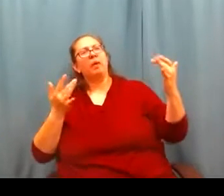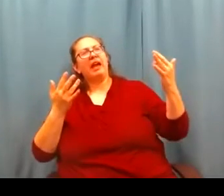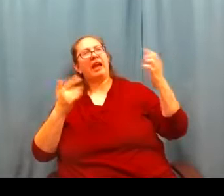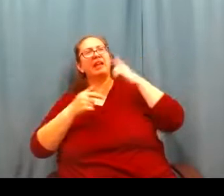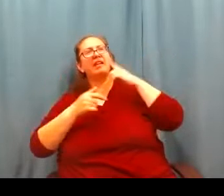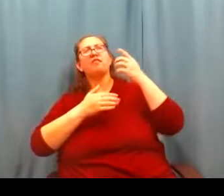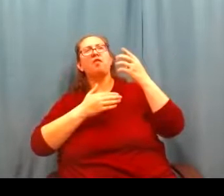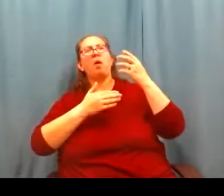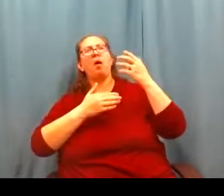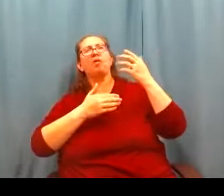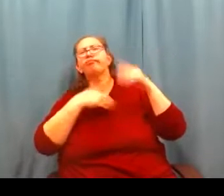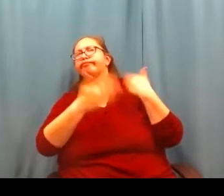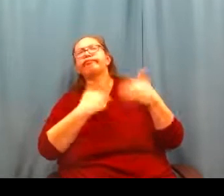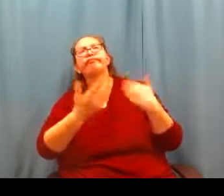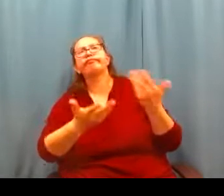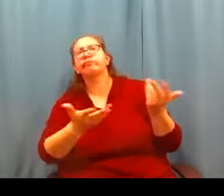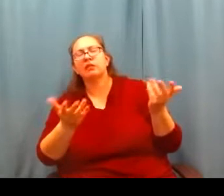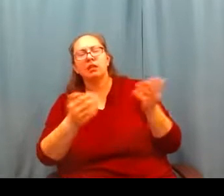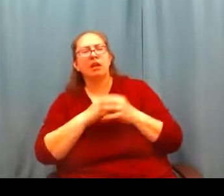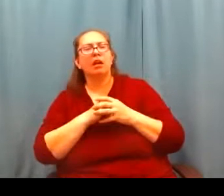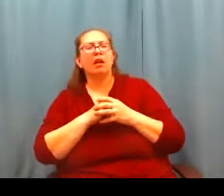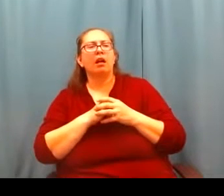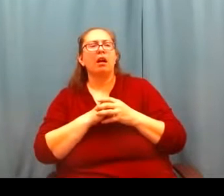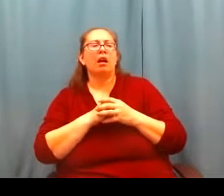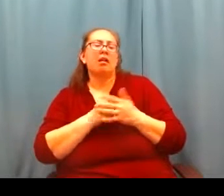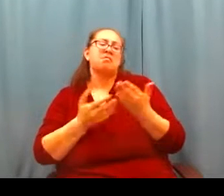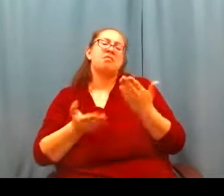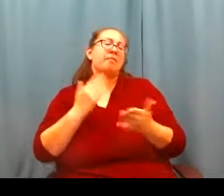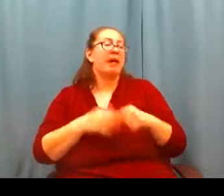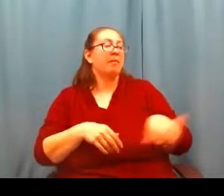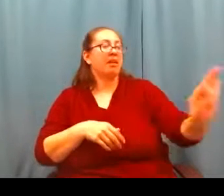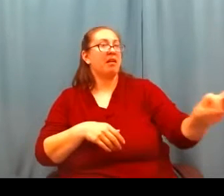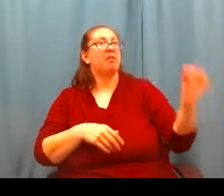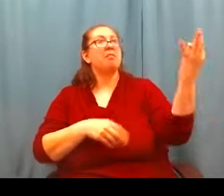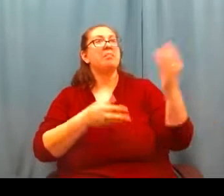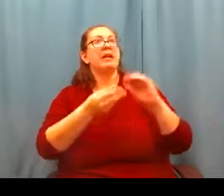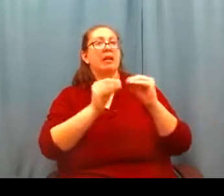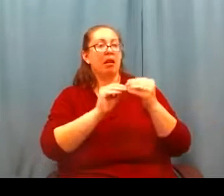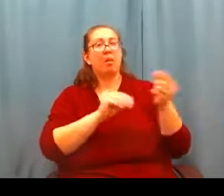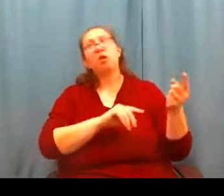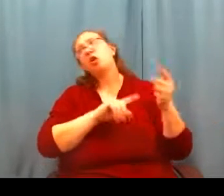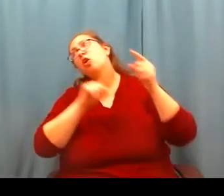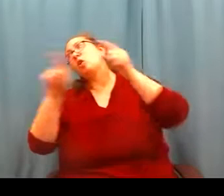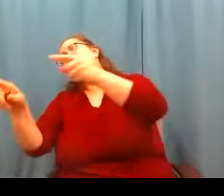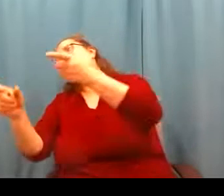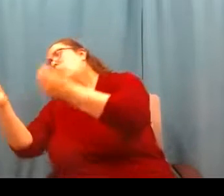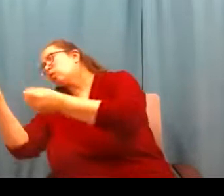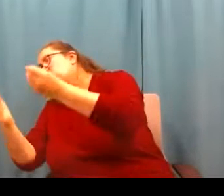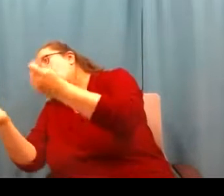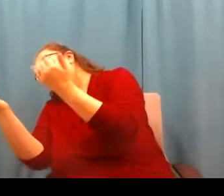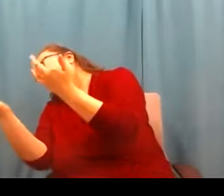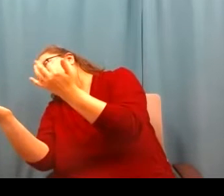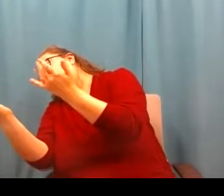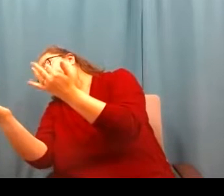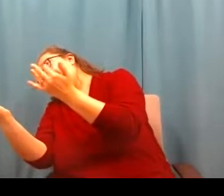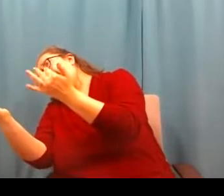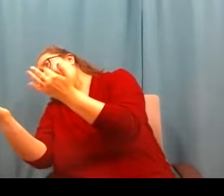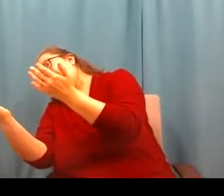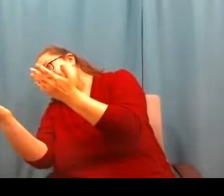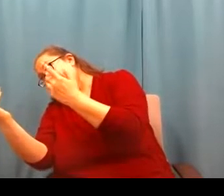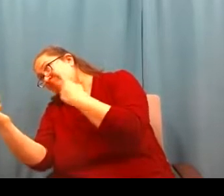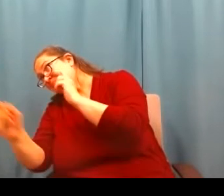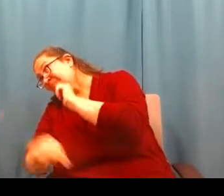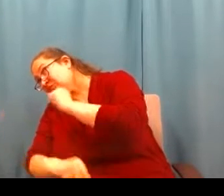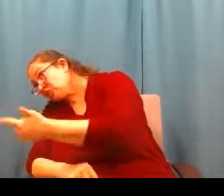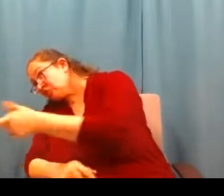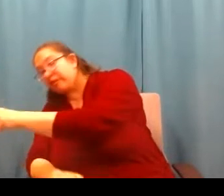You may have to get a number and wait in your car until, or however. So we're trying to